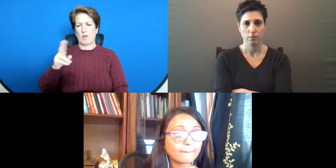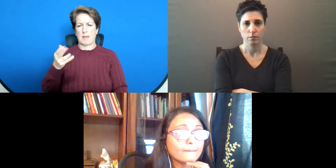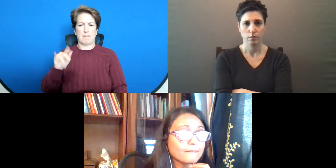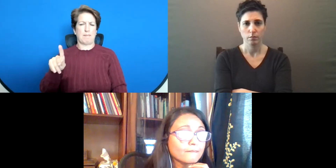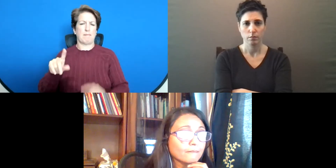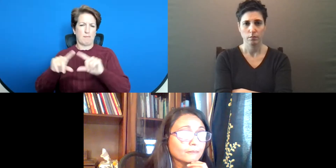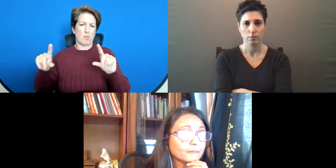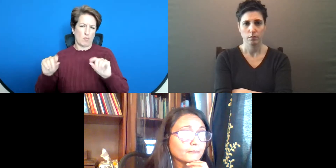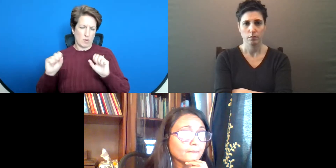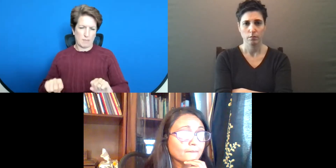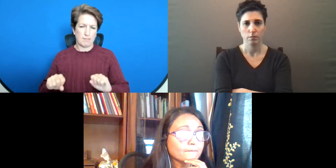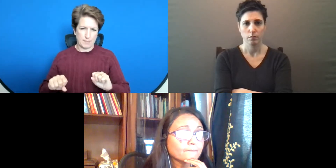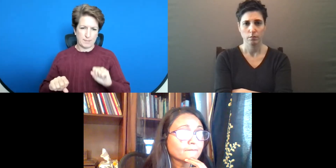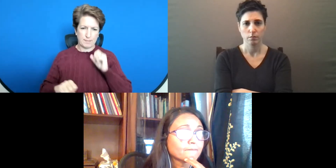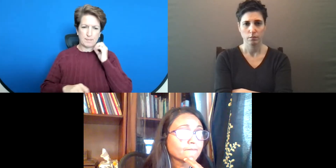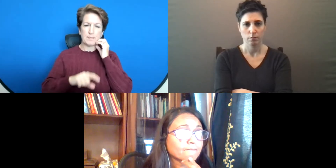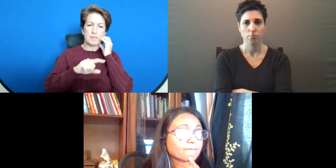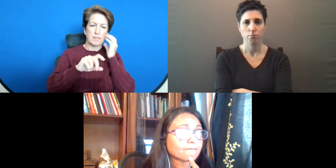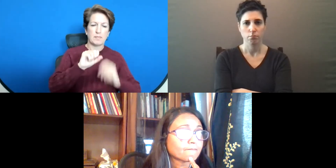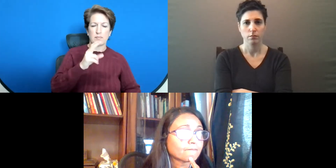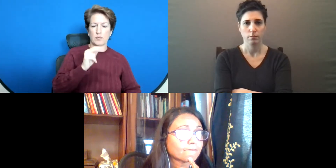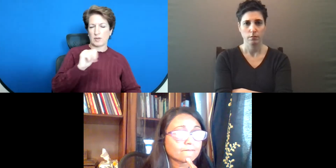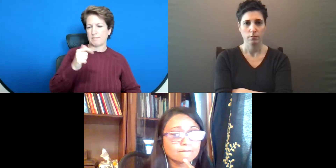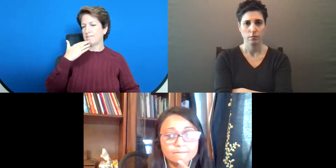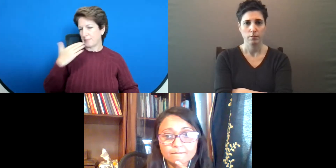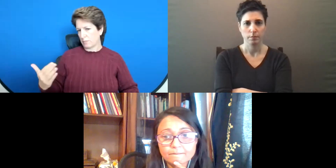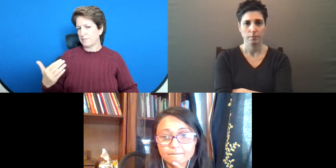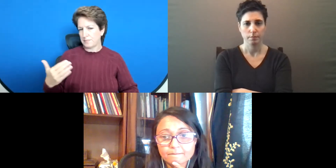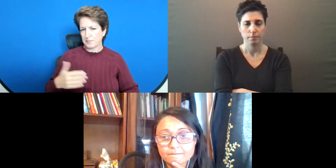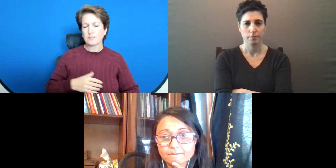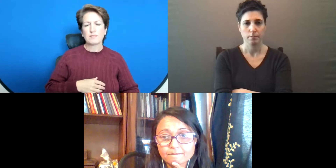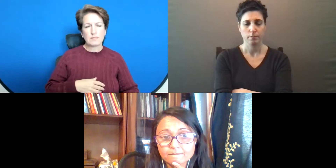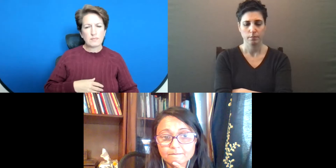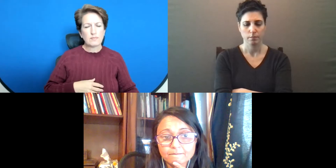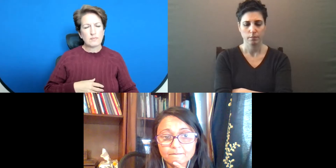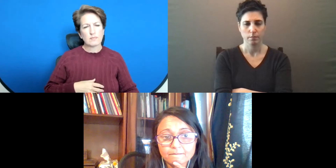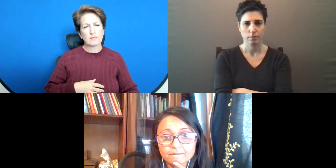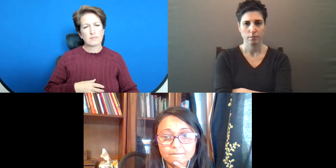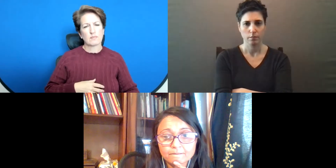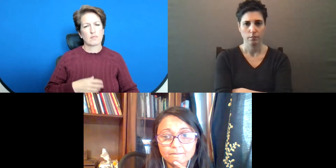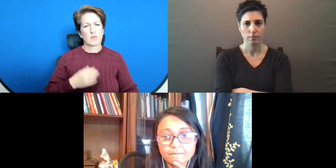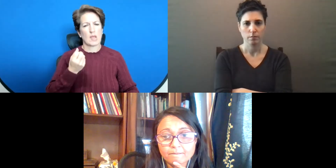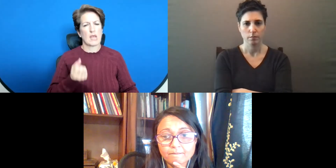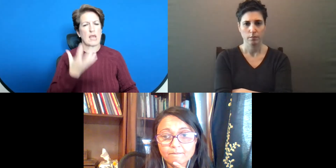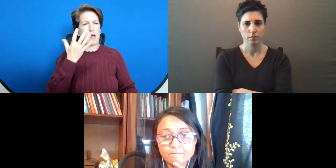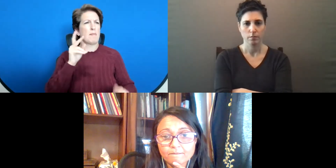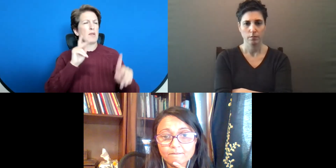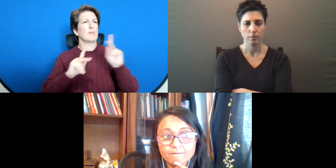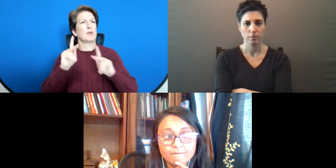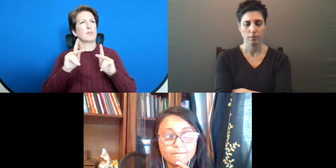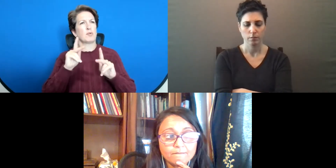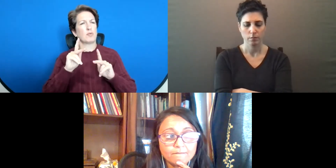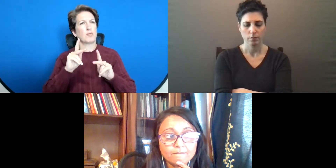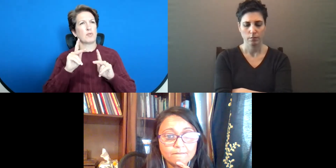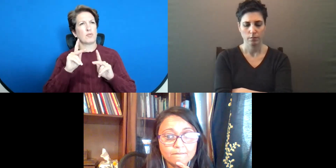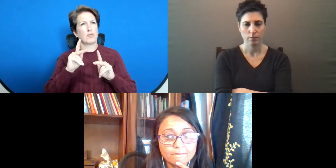Okay, great, thank you. How many people or percentage of people tested positive for the virus and the